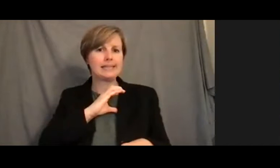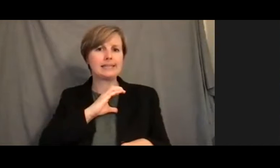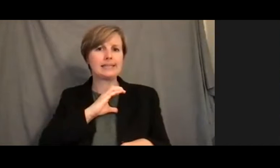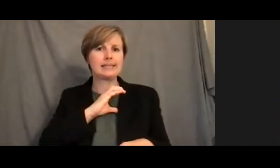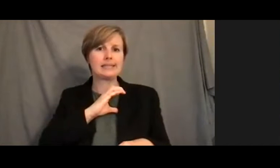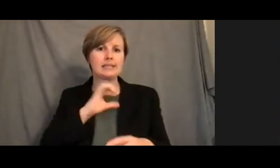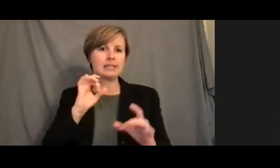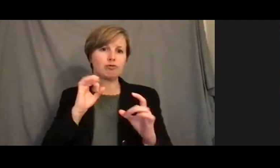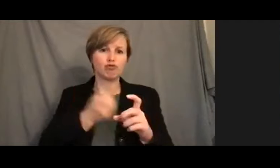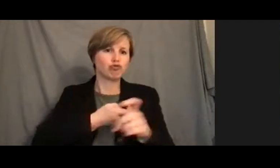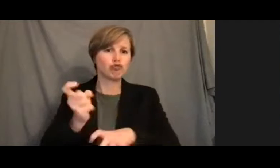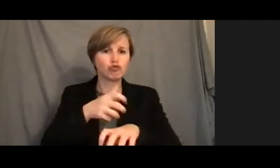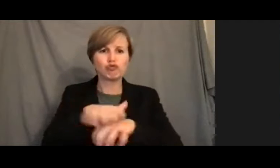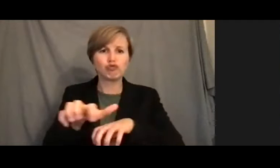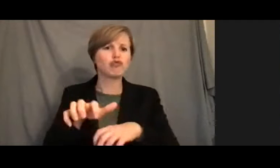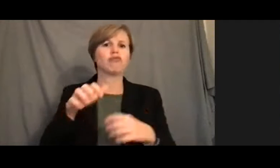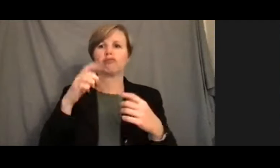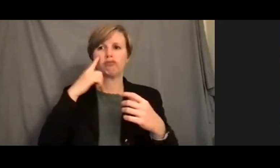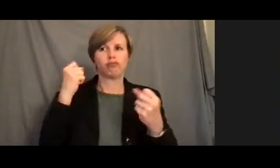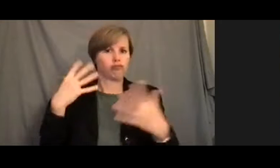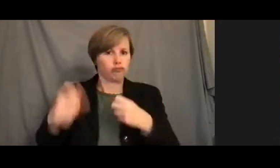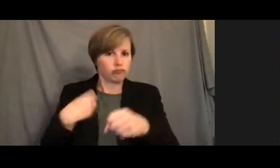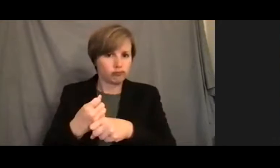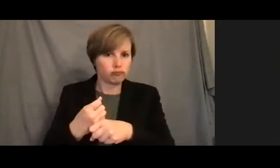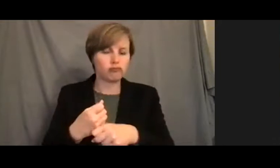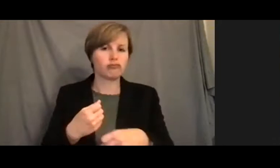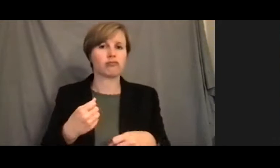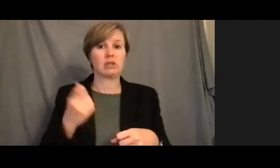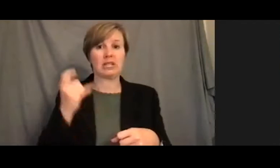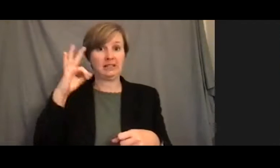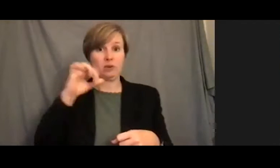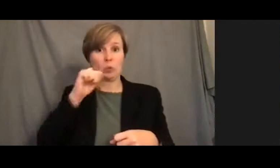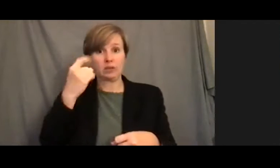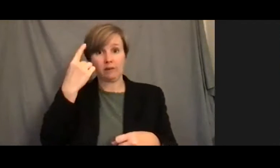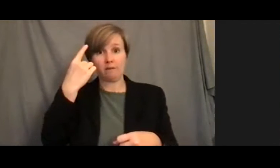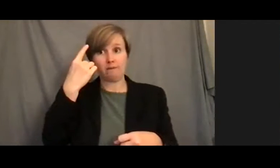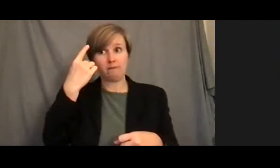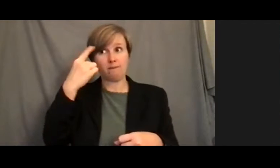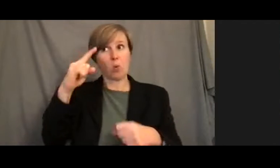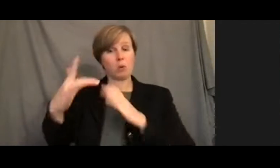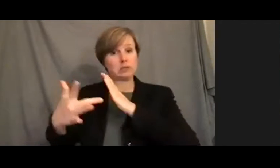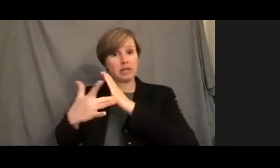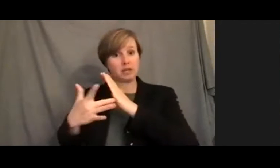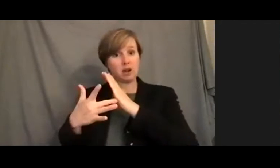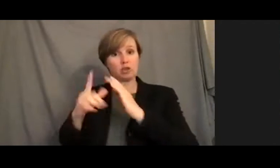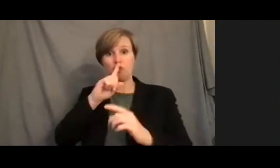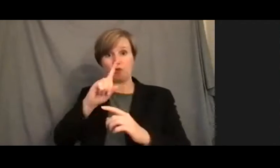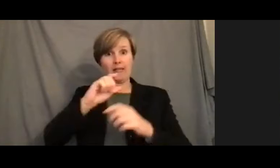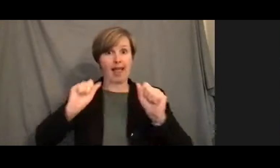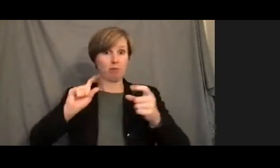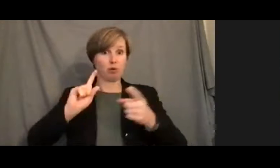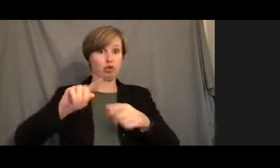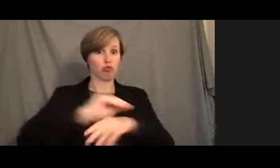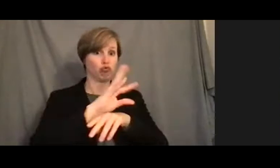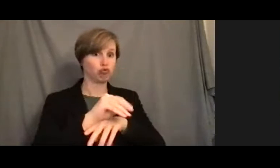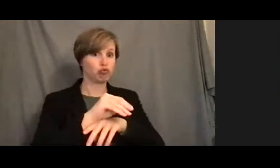brutality, frankly, over the years. And if it weren't for, again, technology capturing it on